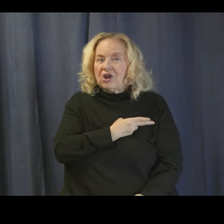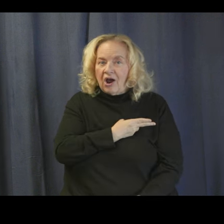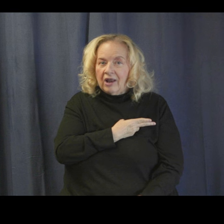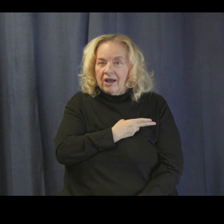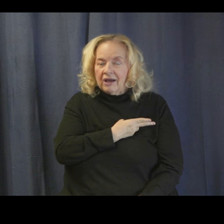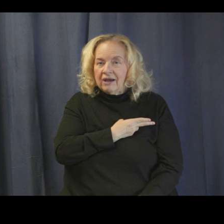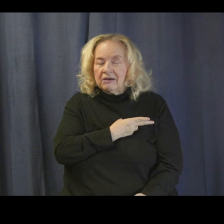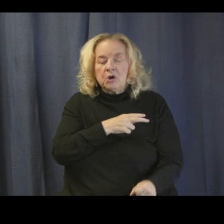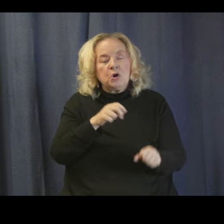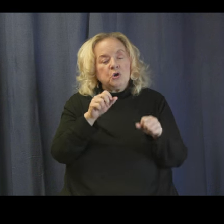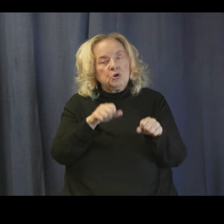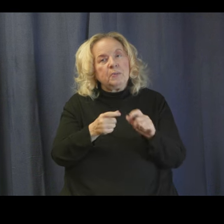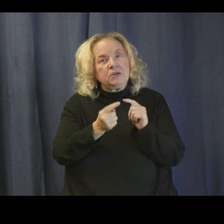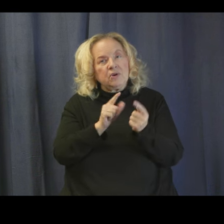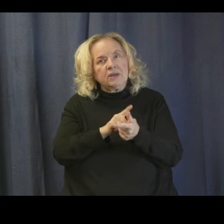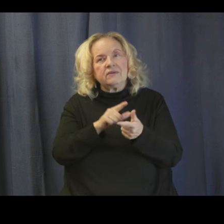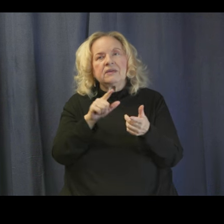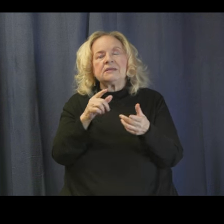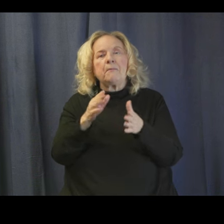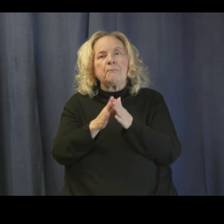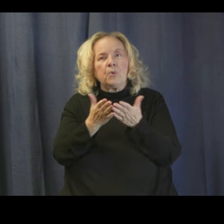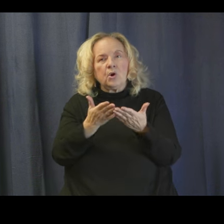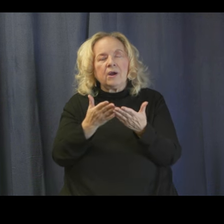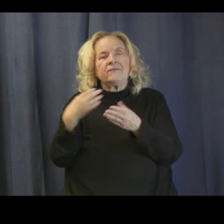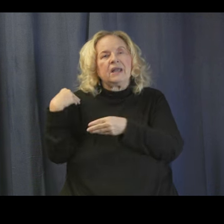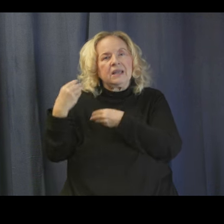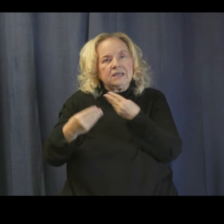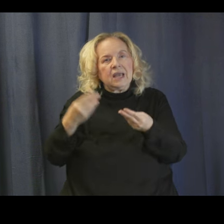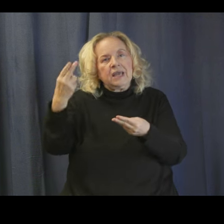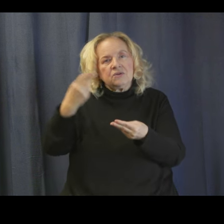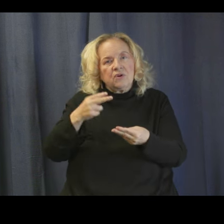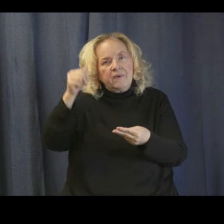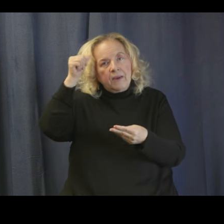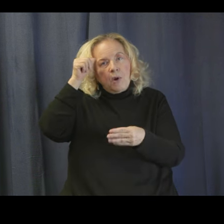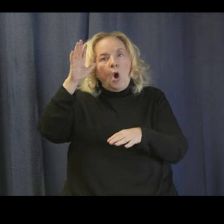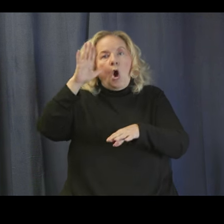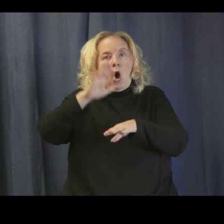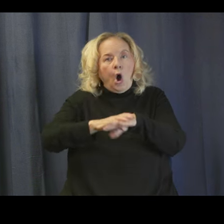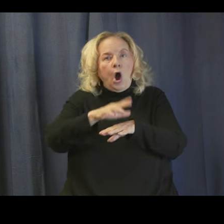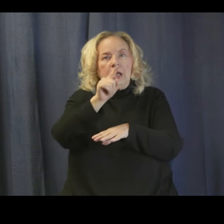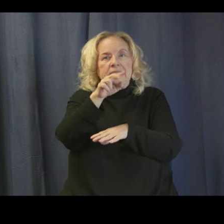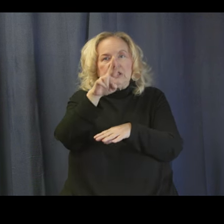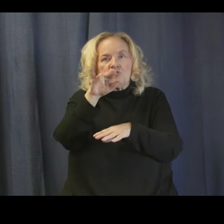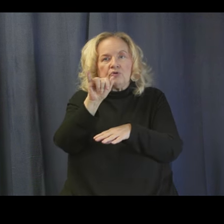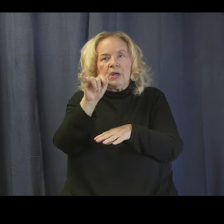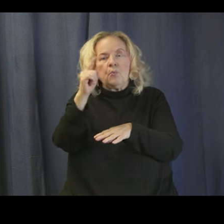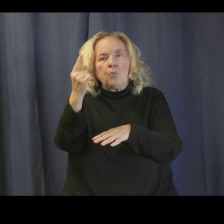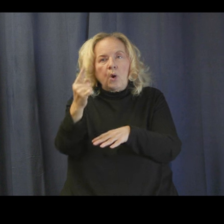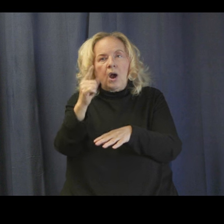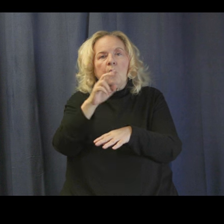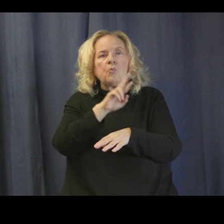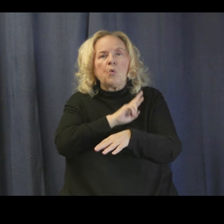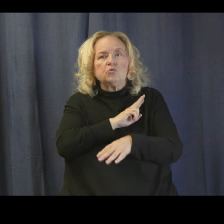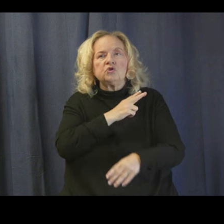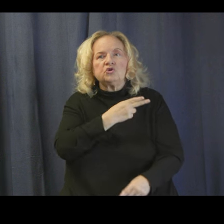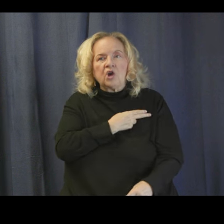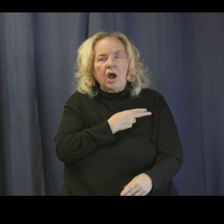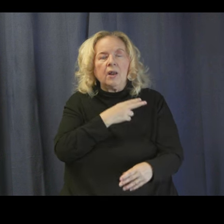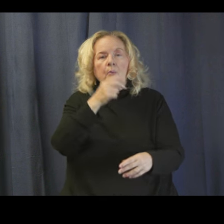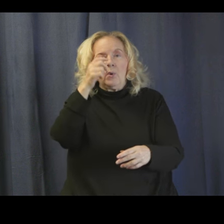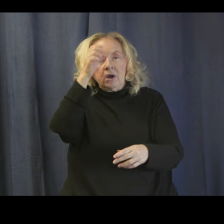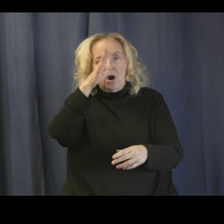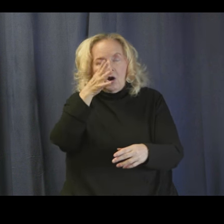Rosh Hashanah. This could be translated as this is the book of the lineage and history of Adam on Tishri 1,